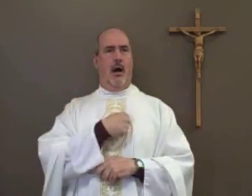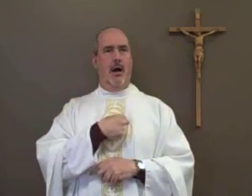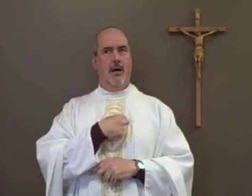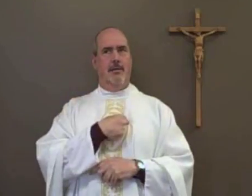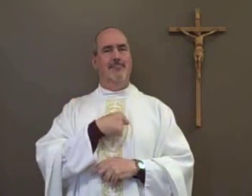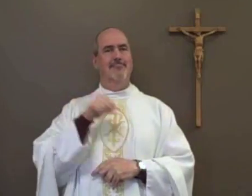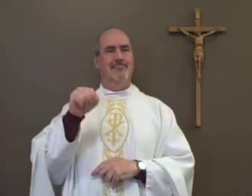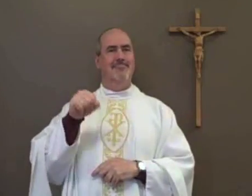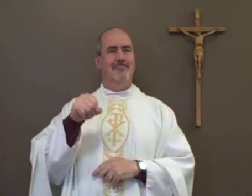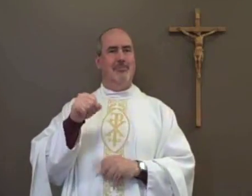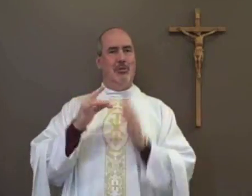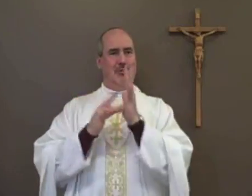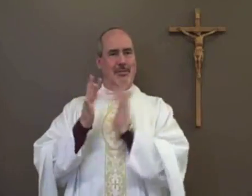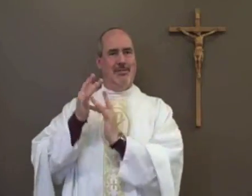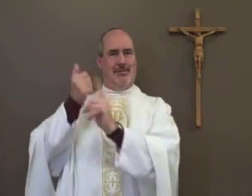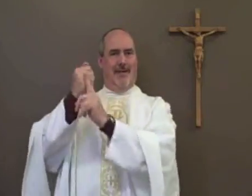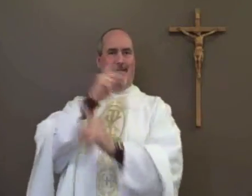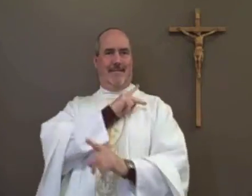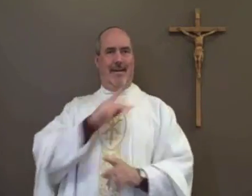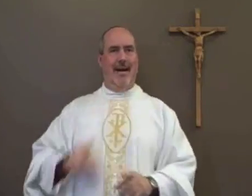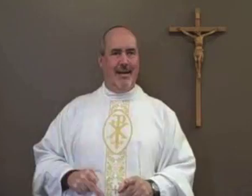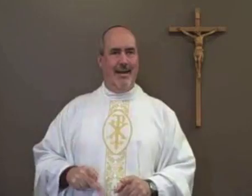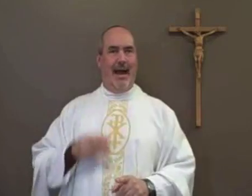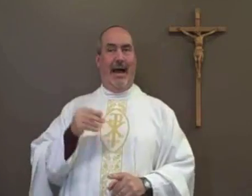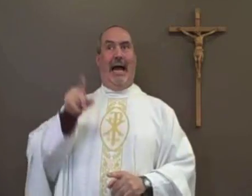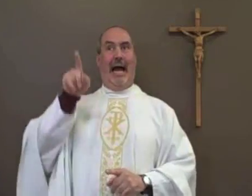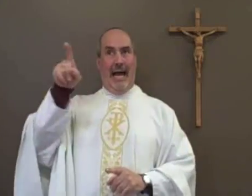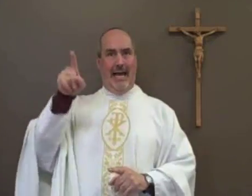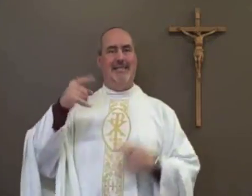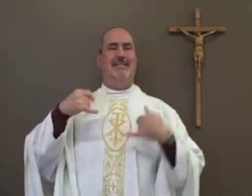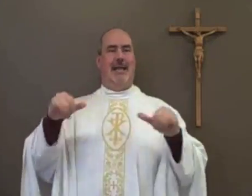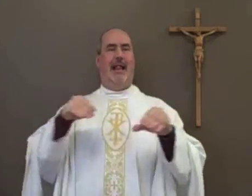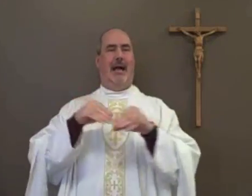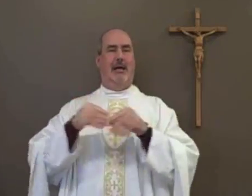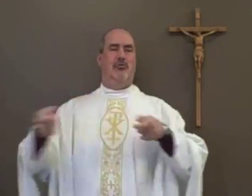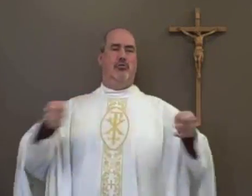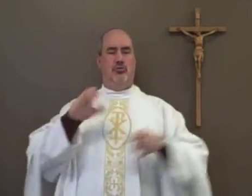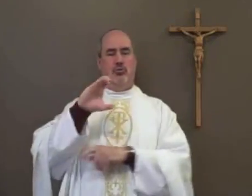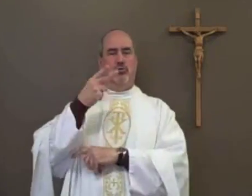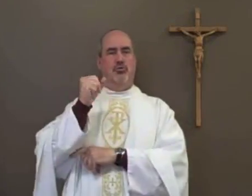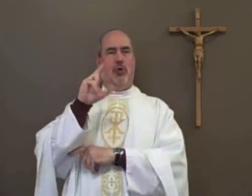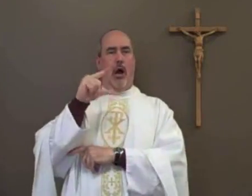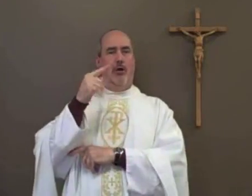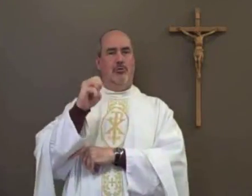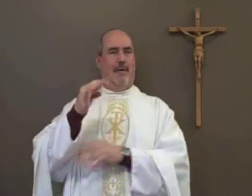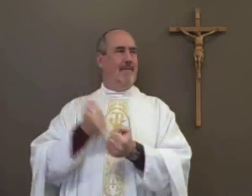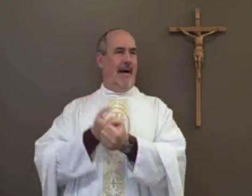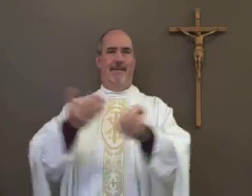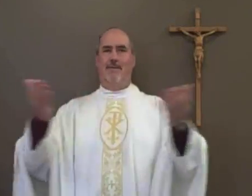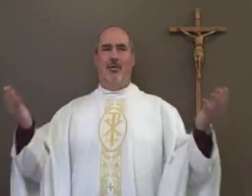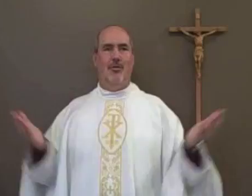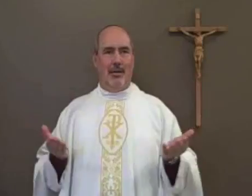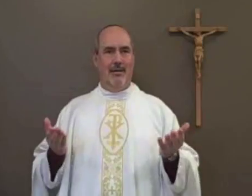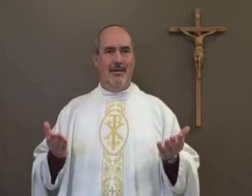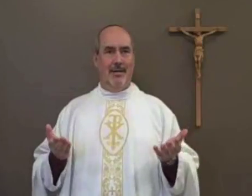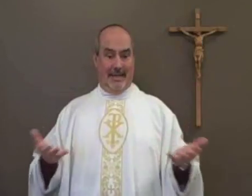It's important because it reminds us that yes, Jesus is the King, and he is in charge of